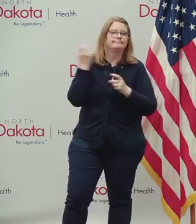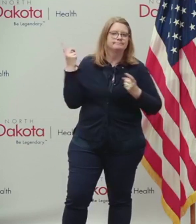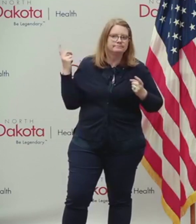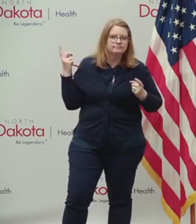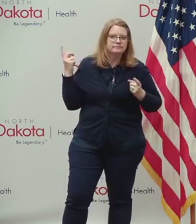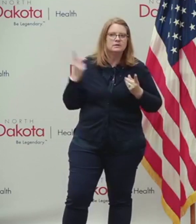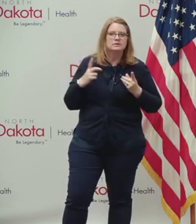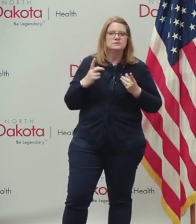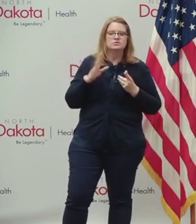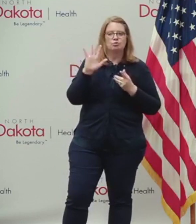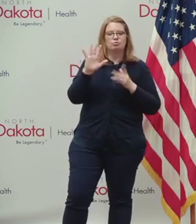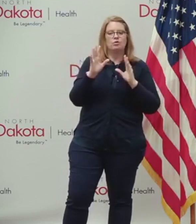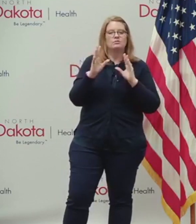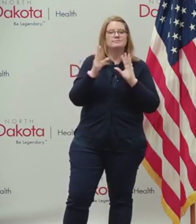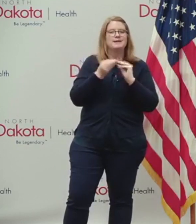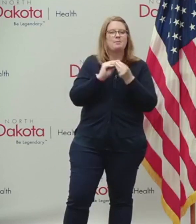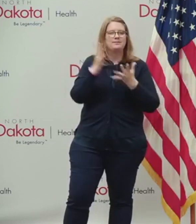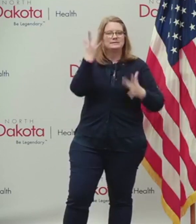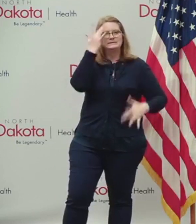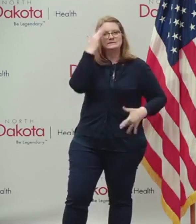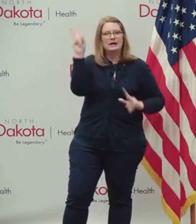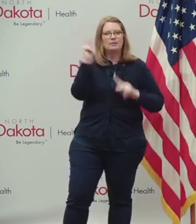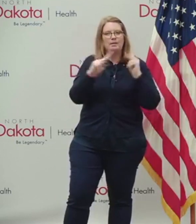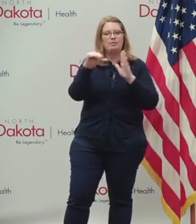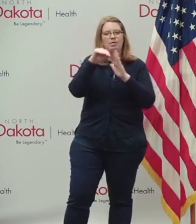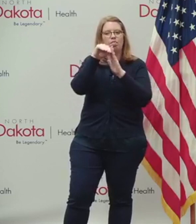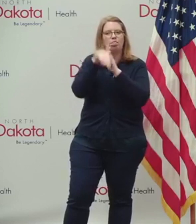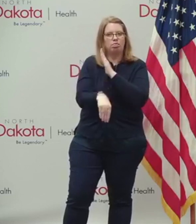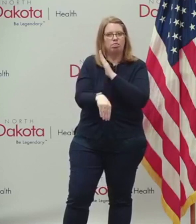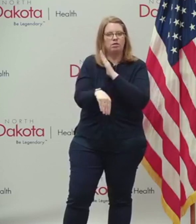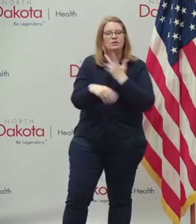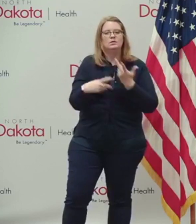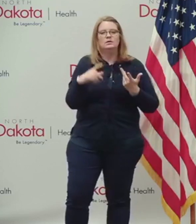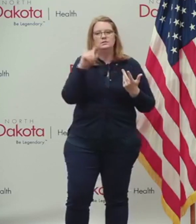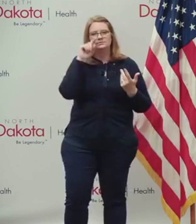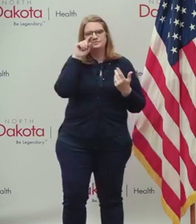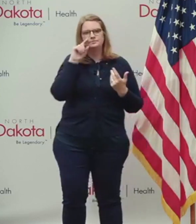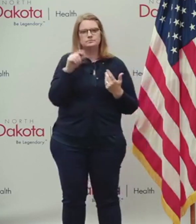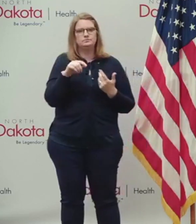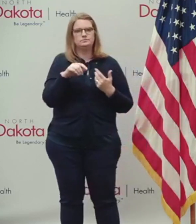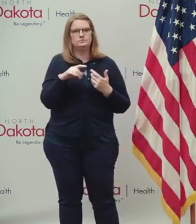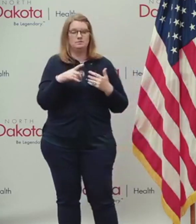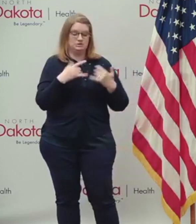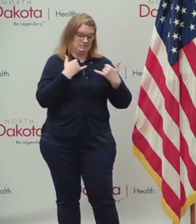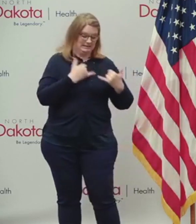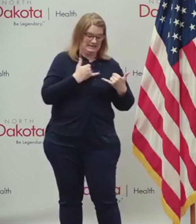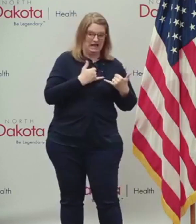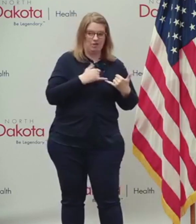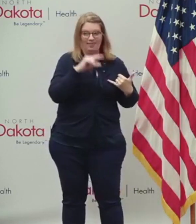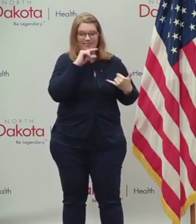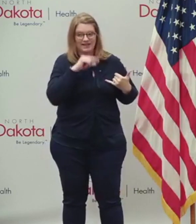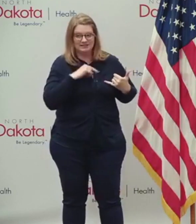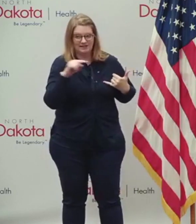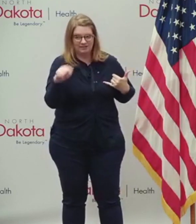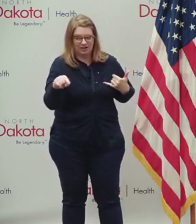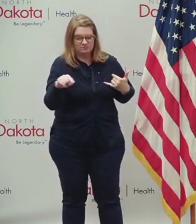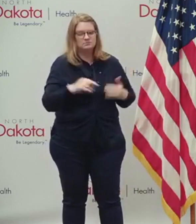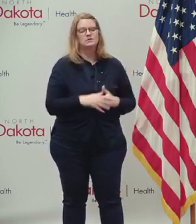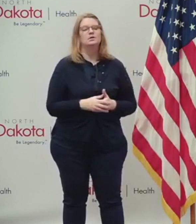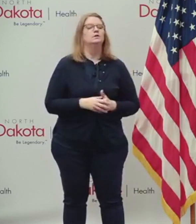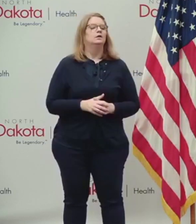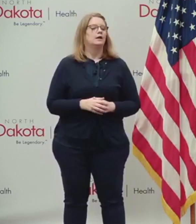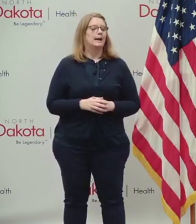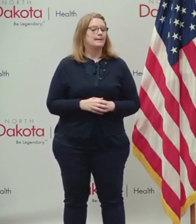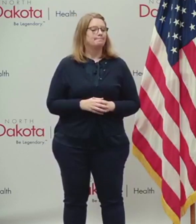that down to being having the most positive improvements between now and Thanksgiving. I want to